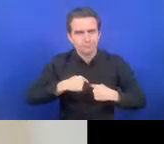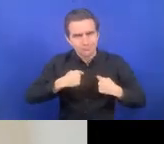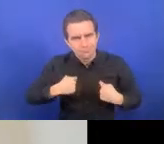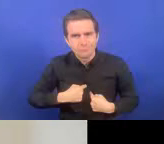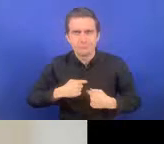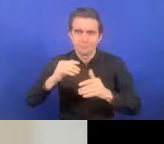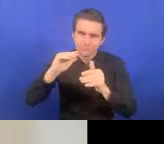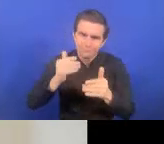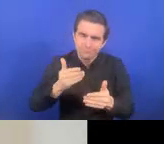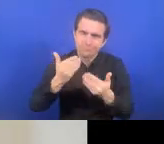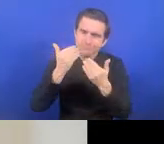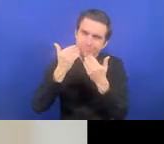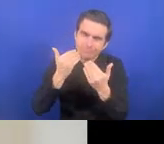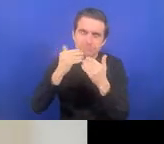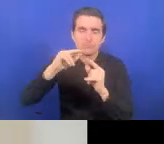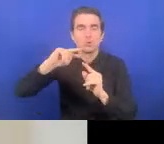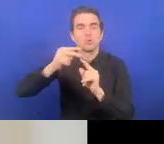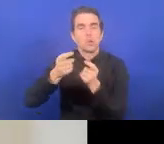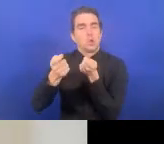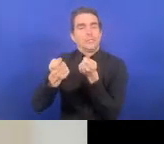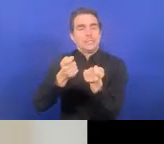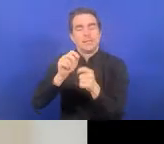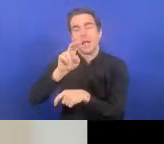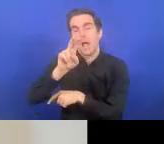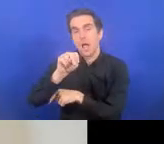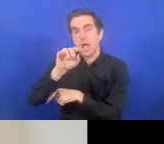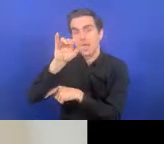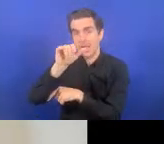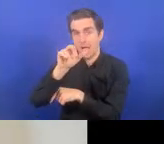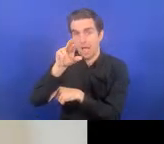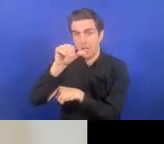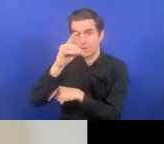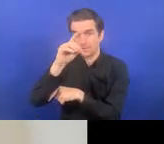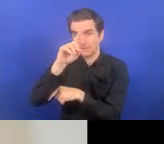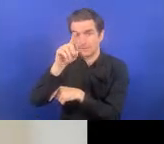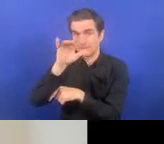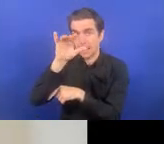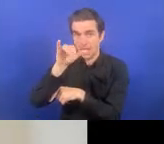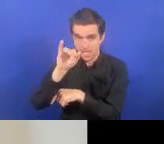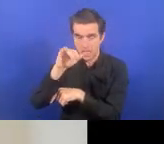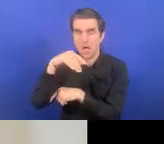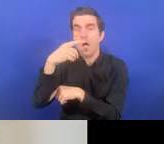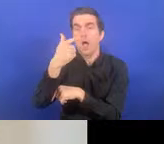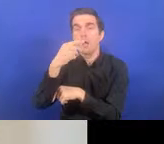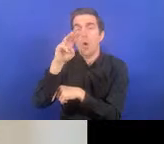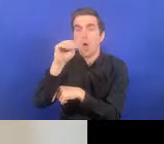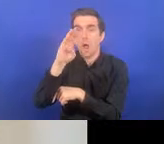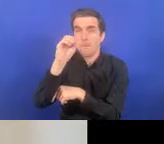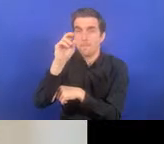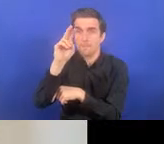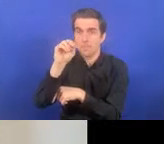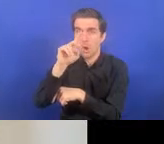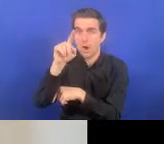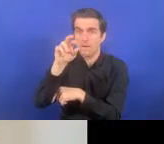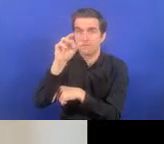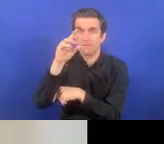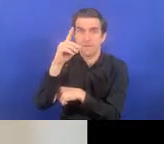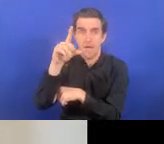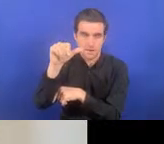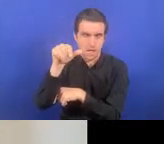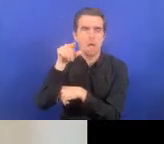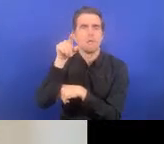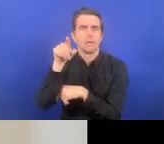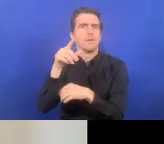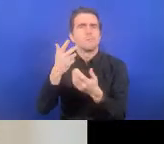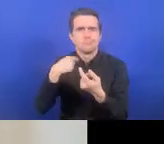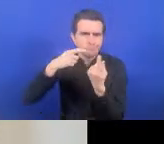for co-organizing this event with us. Since our first joint global study on women in tourism